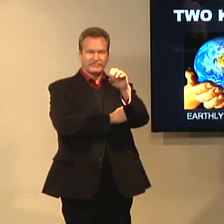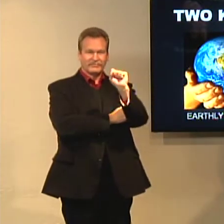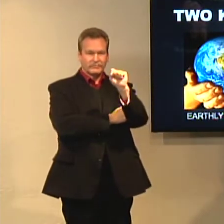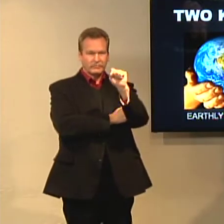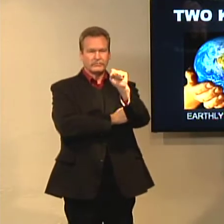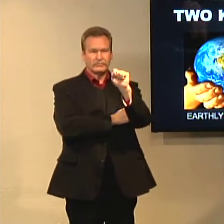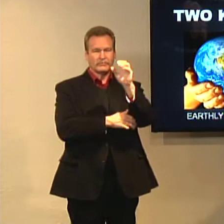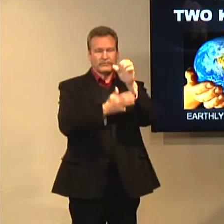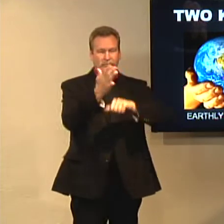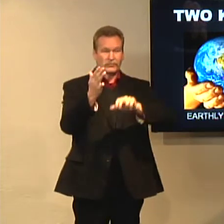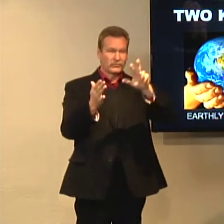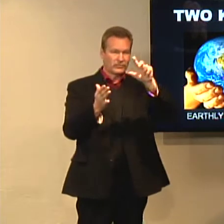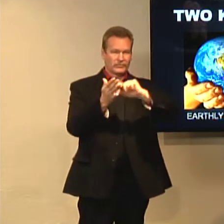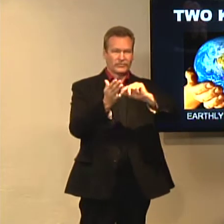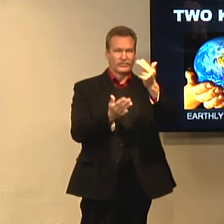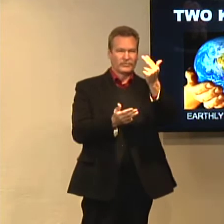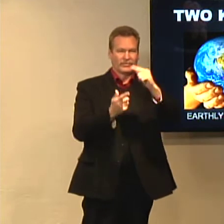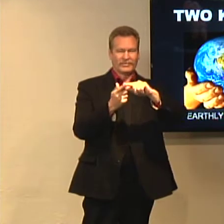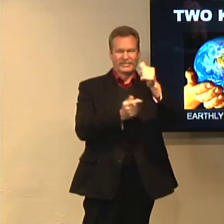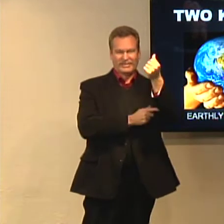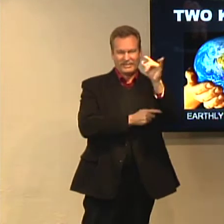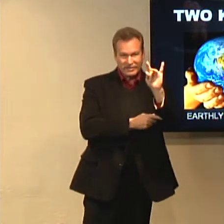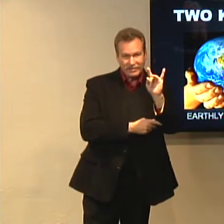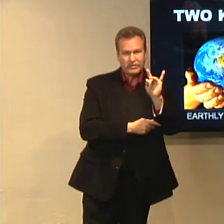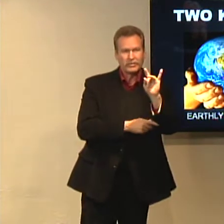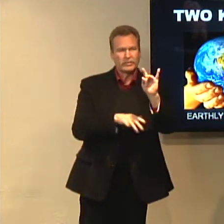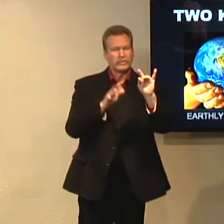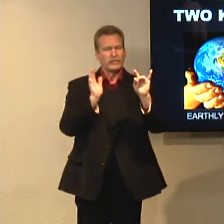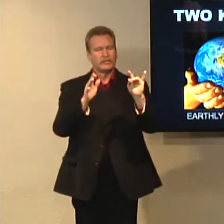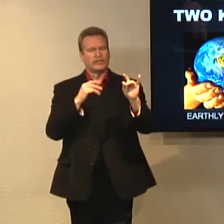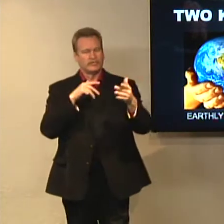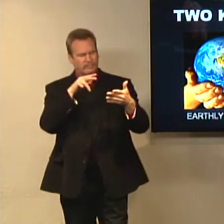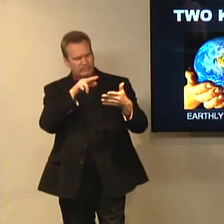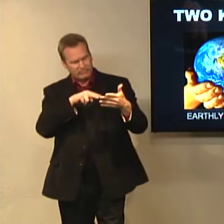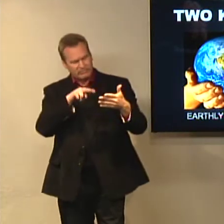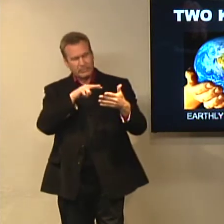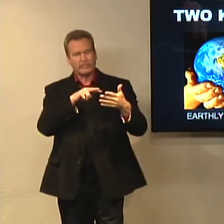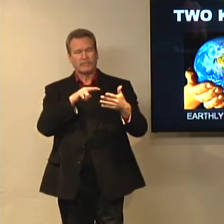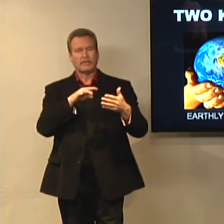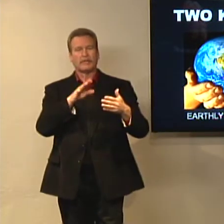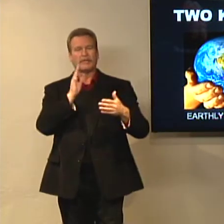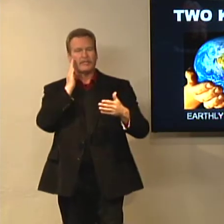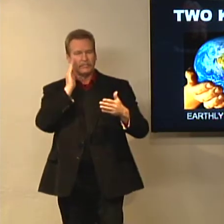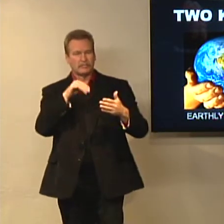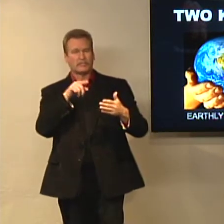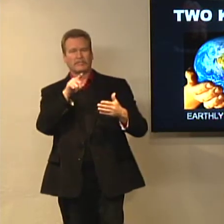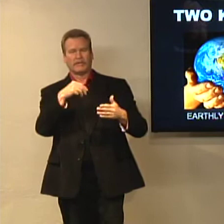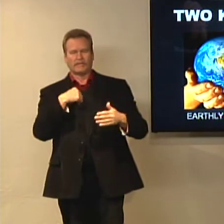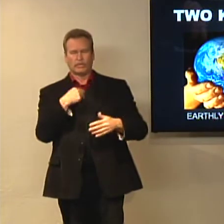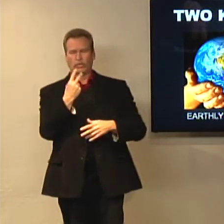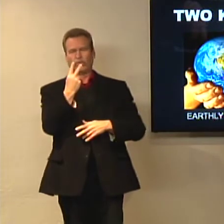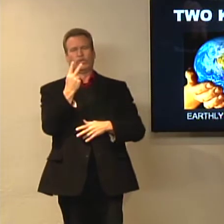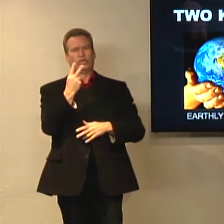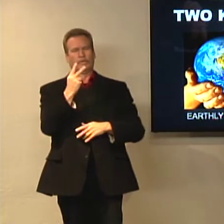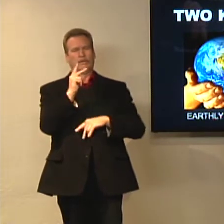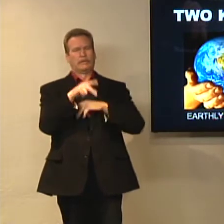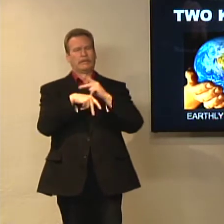I have been studying the book of James, and we're all the way in chapter 3, verses 13 through 18 now. And this